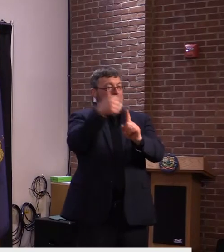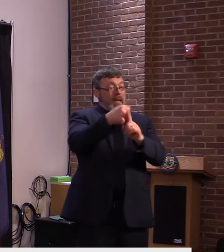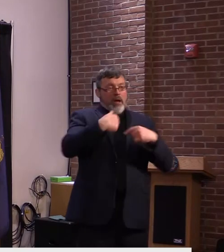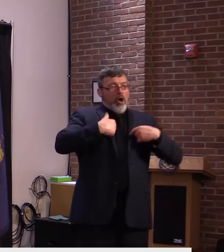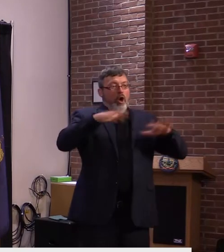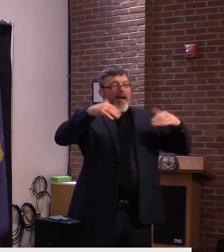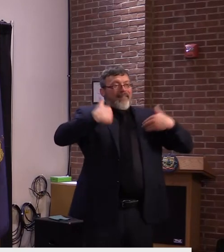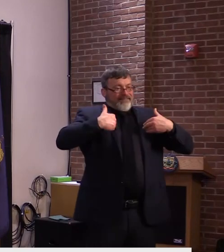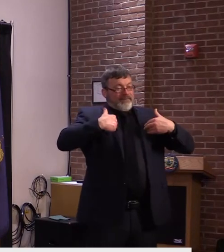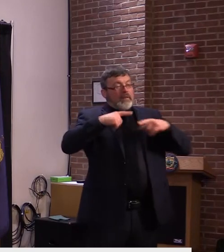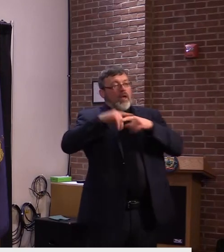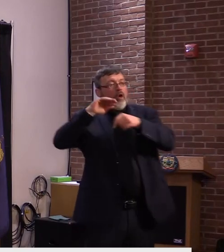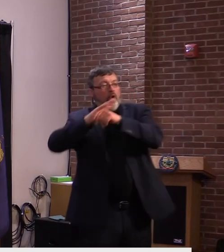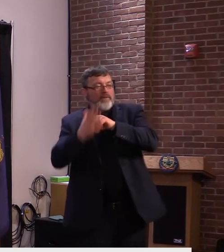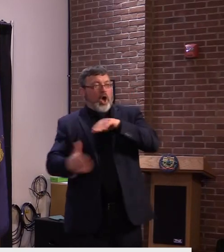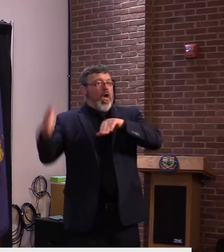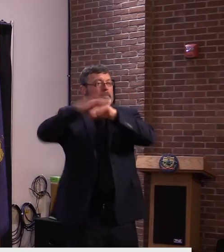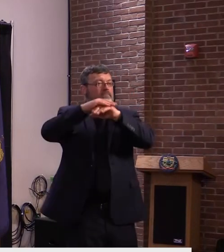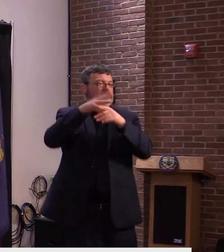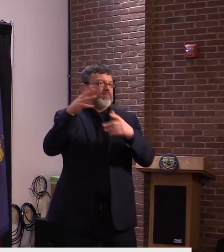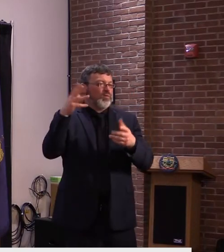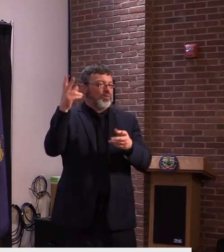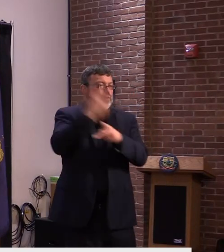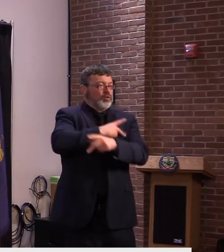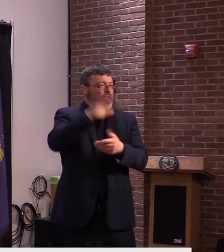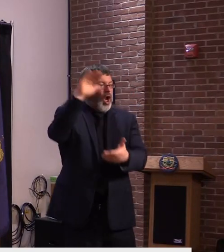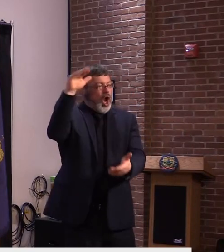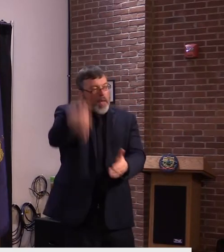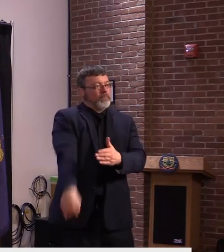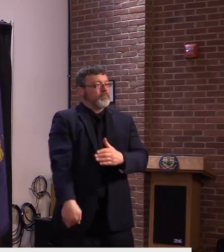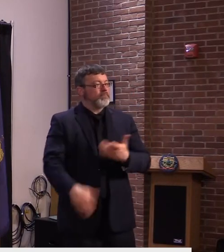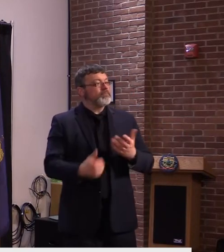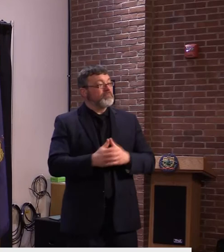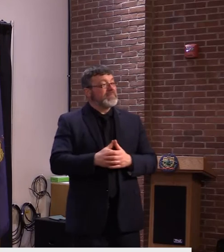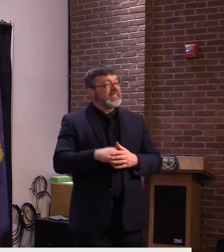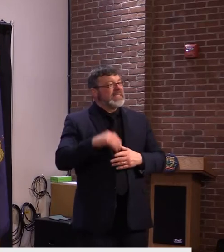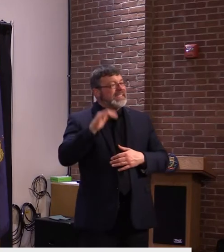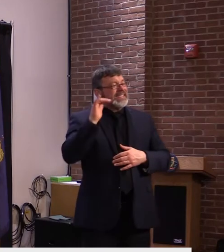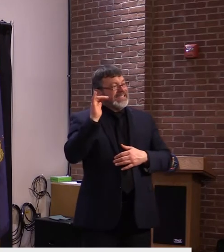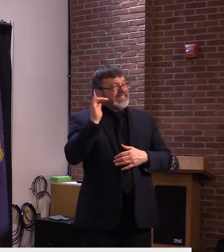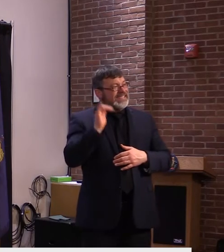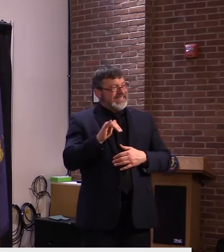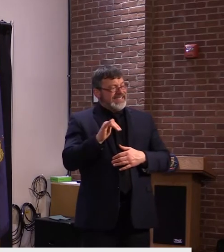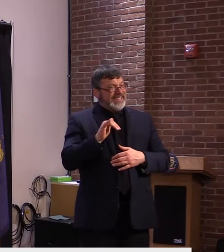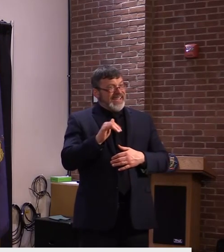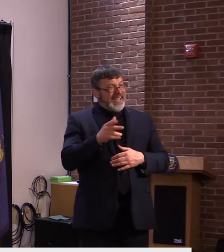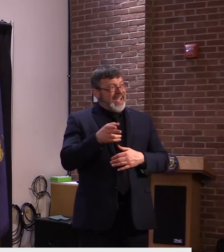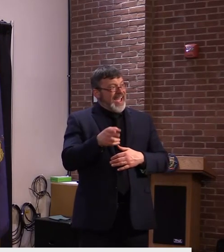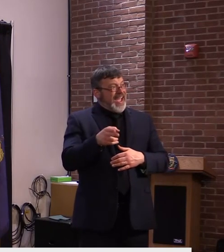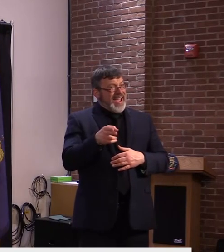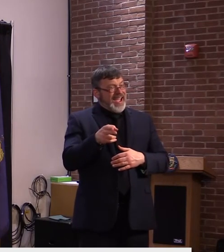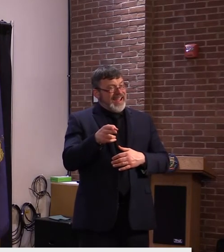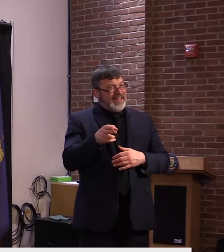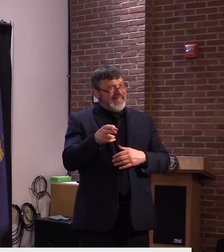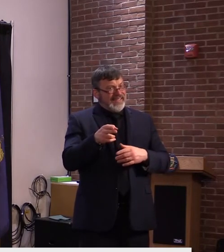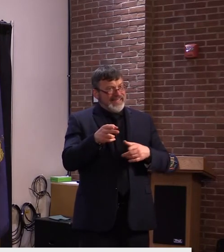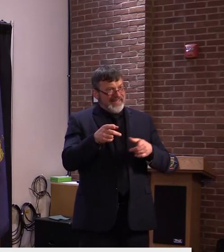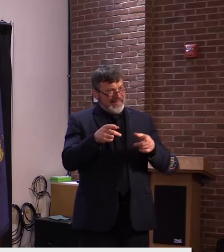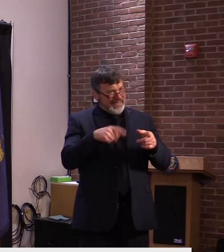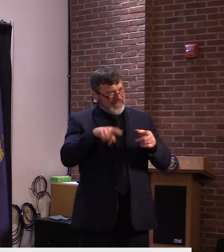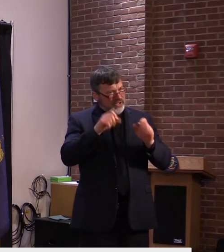avoidable, especially because it doesn't appear that the person was that ill in any other way. We'll